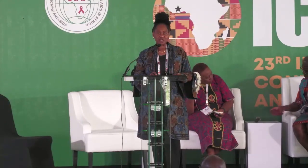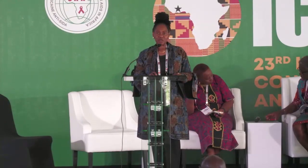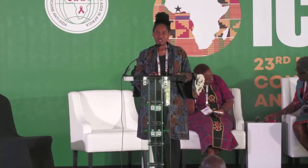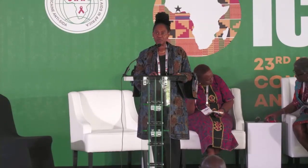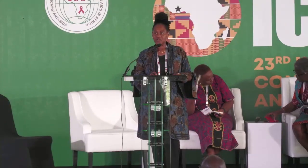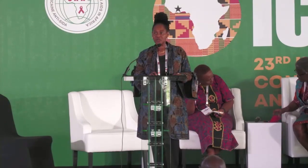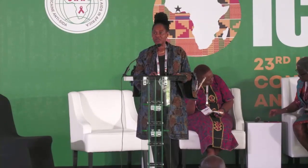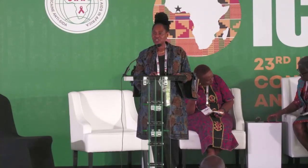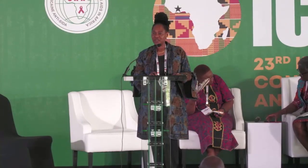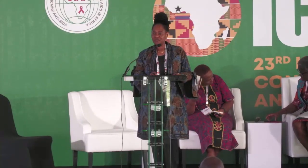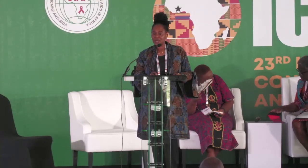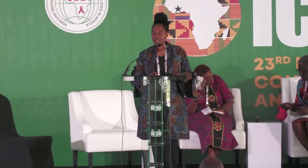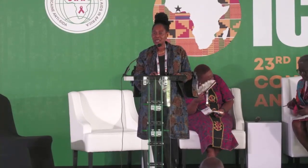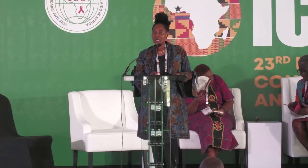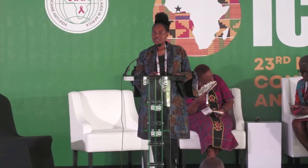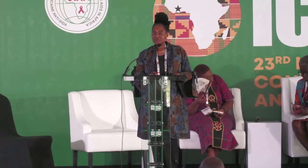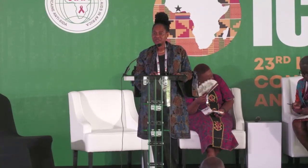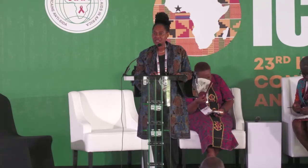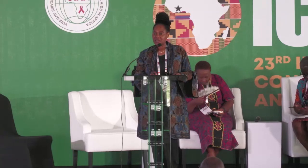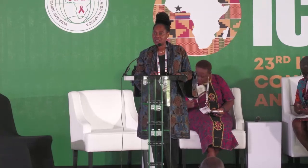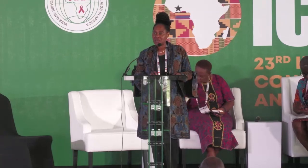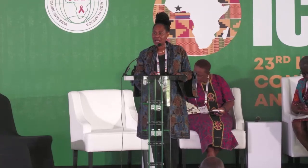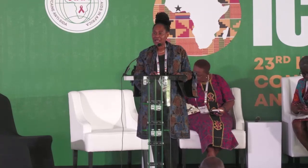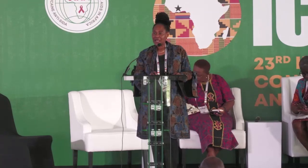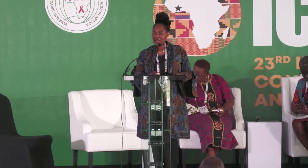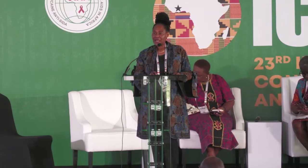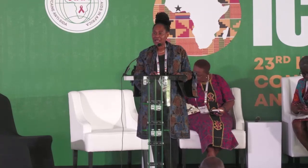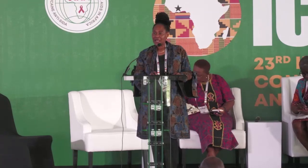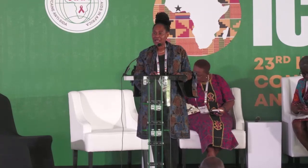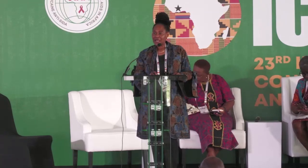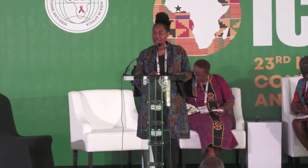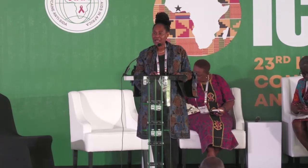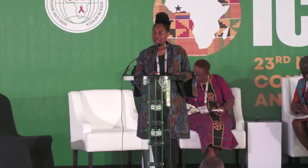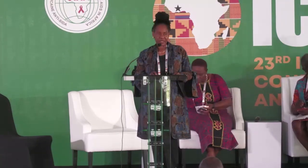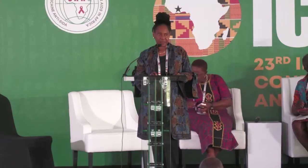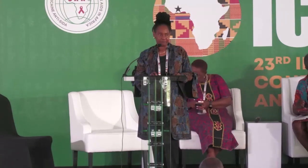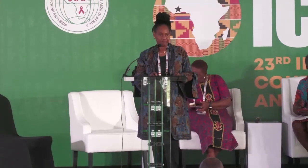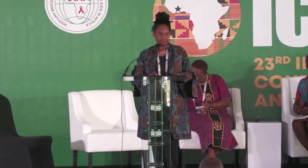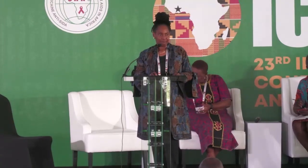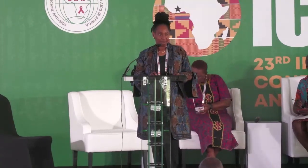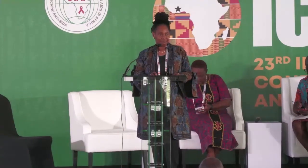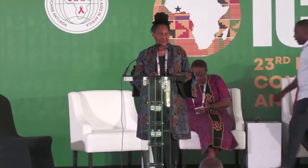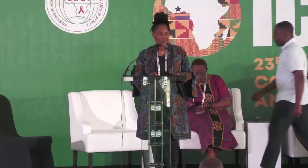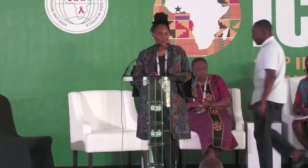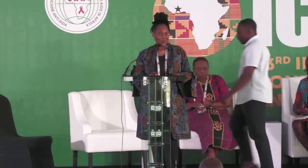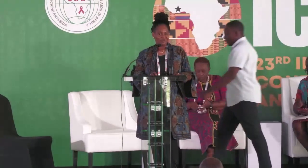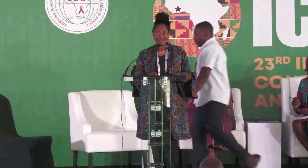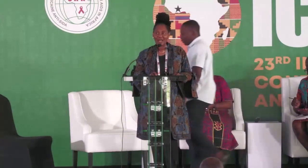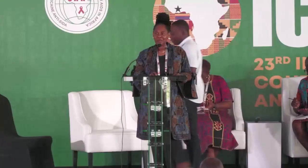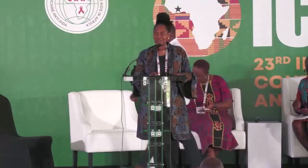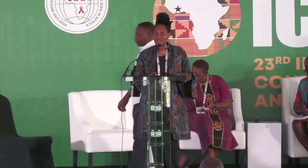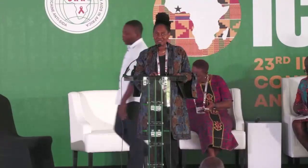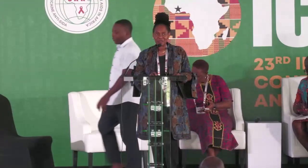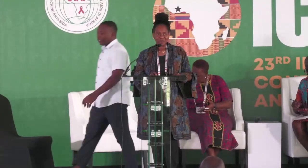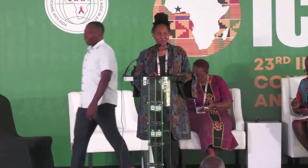mother-to-child transmission of HIV, syphilis, and hepatitis B. We're very happy